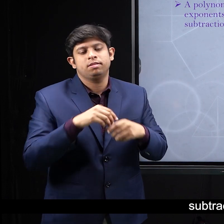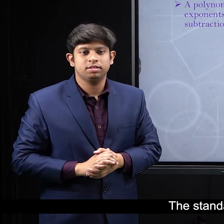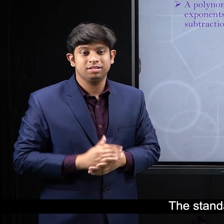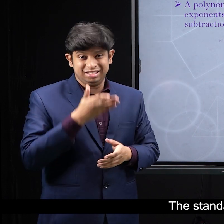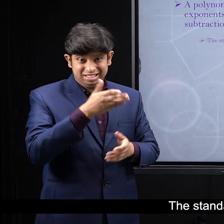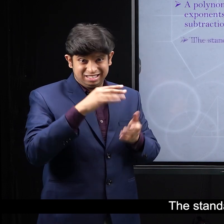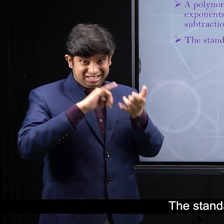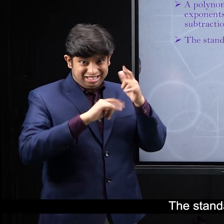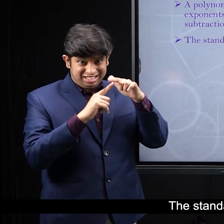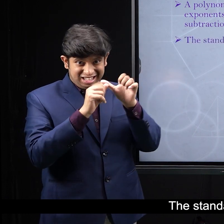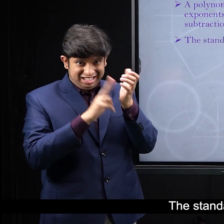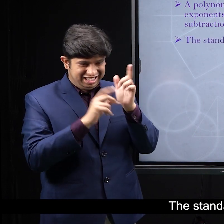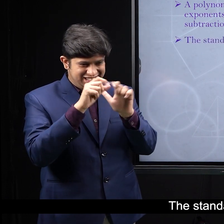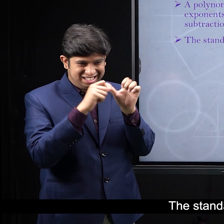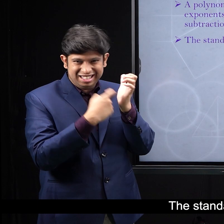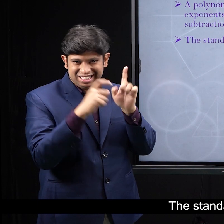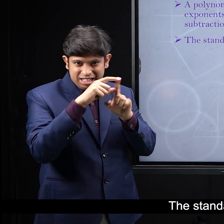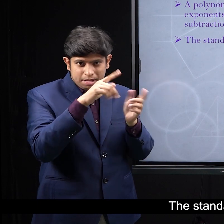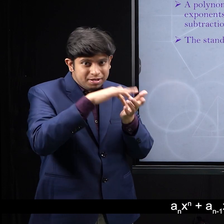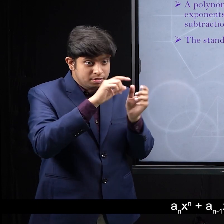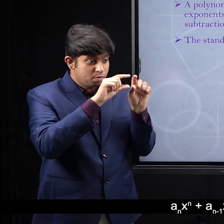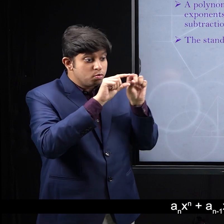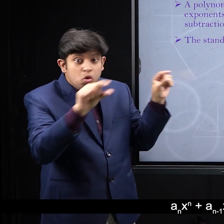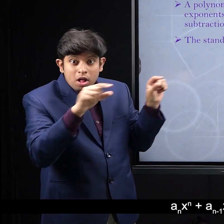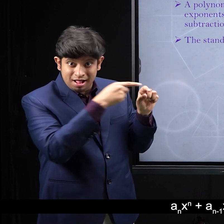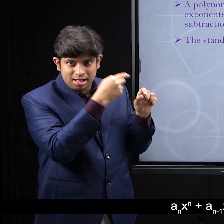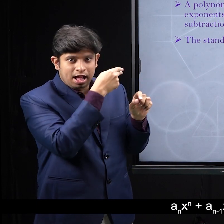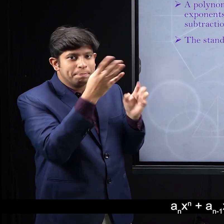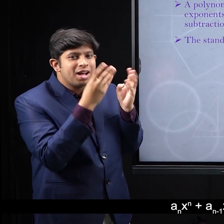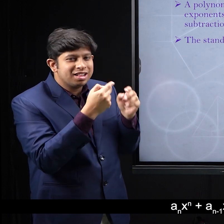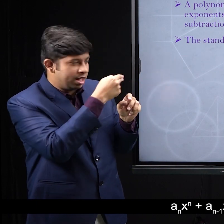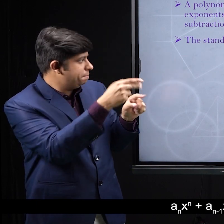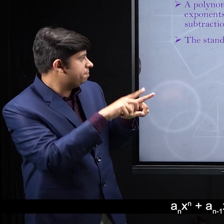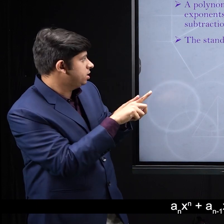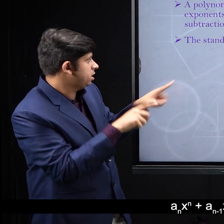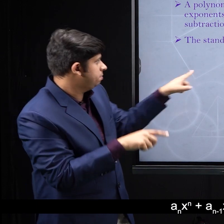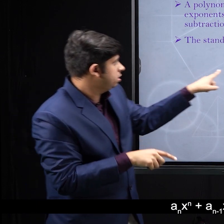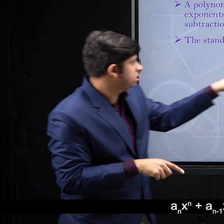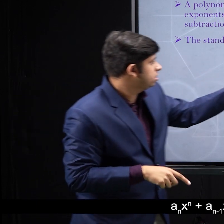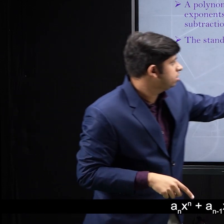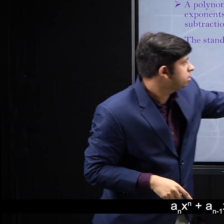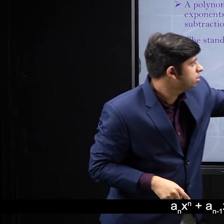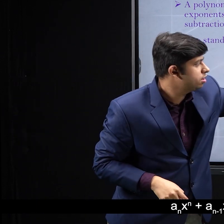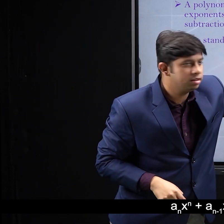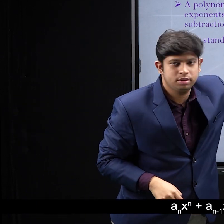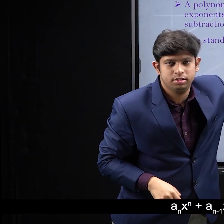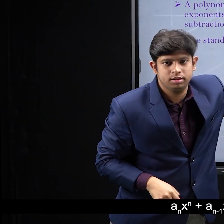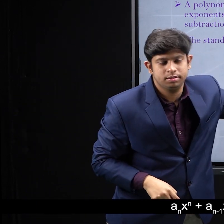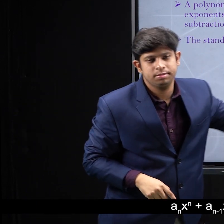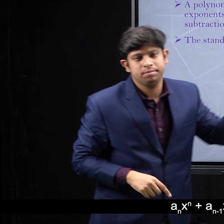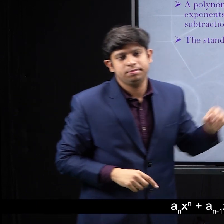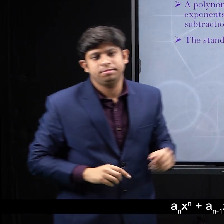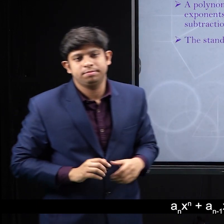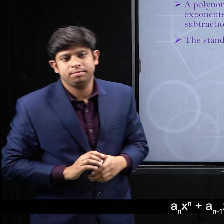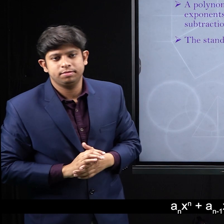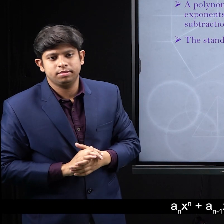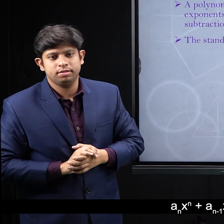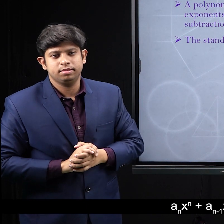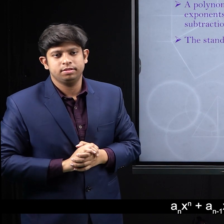The standard form of a polynomial is an x power n plus an minus 1 x power n minus 1 plus an minus 2 x power